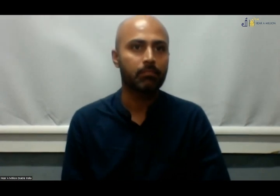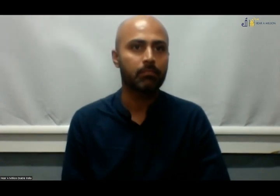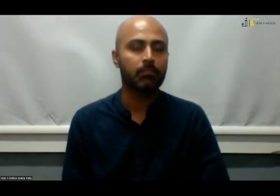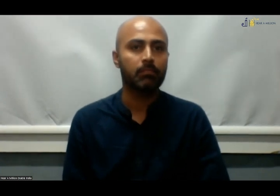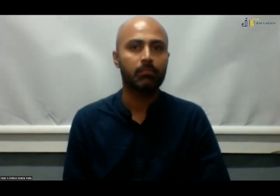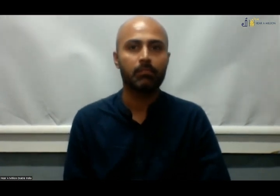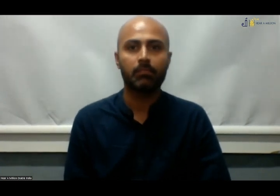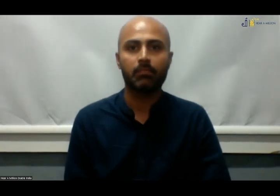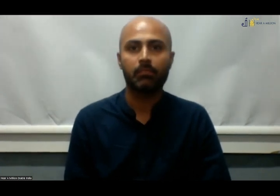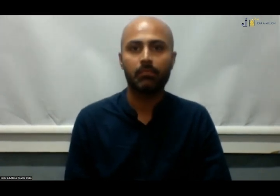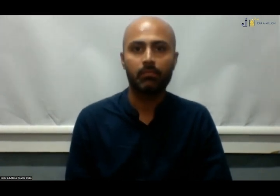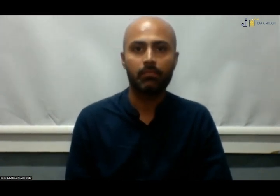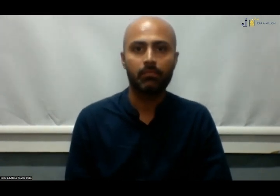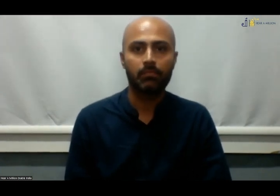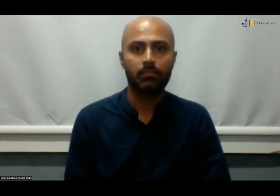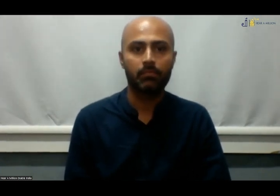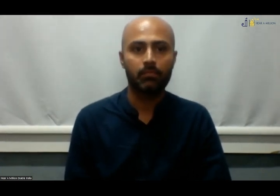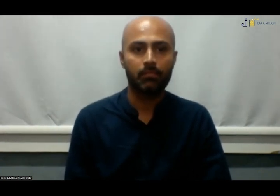like to show you.